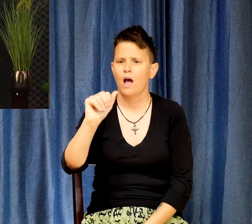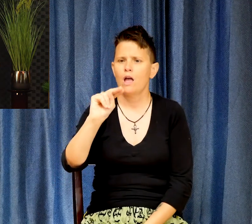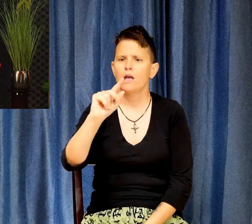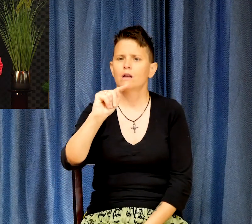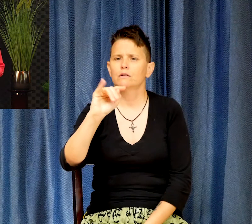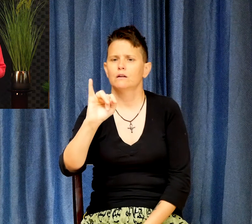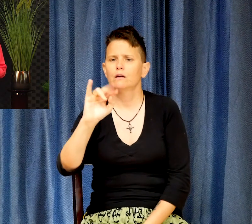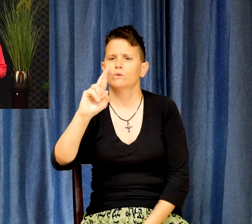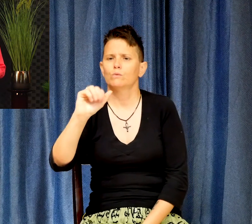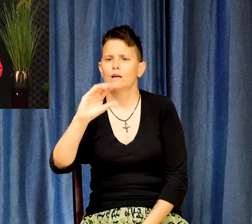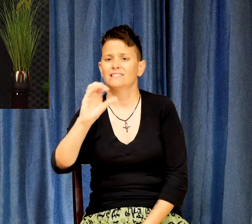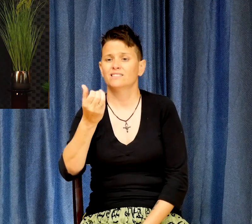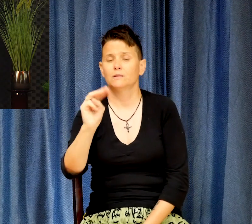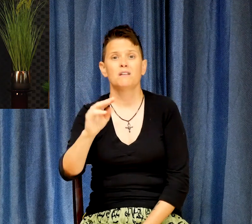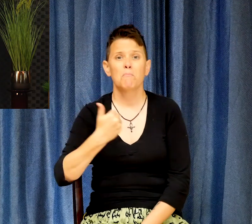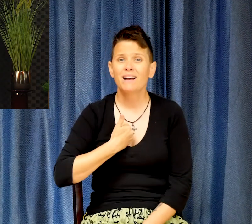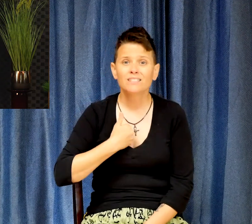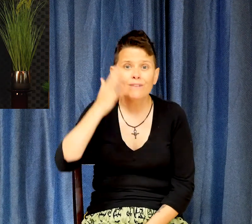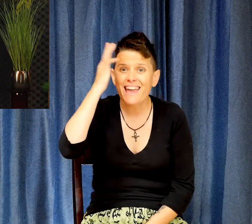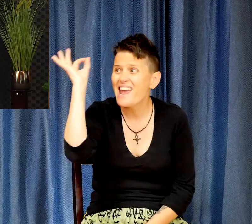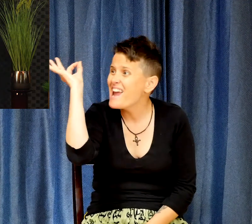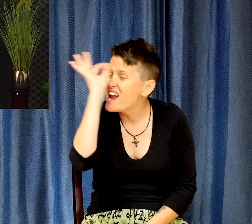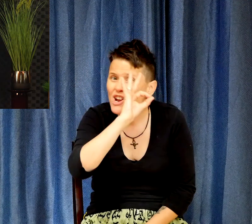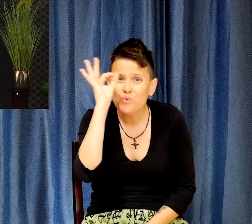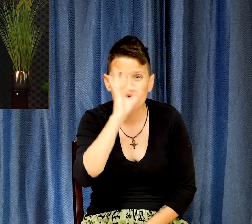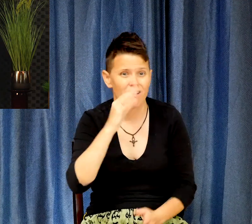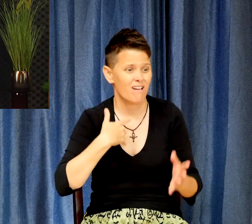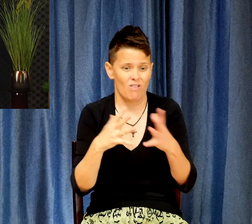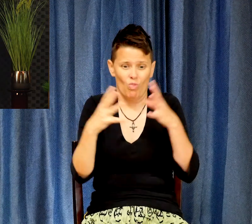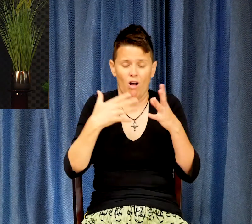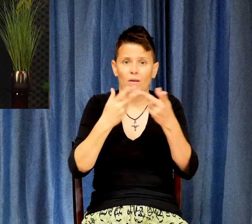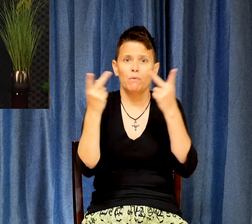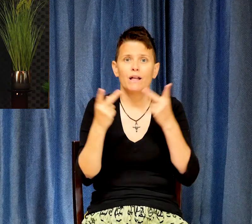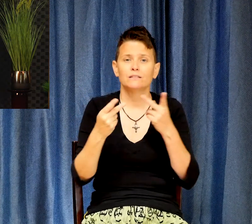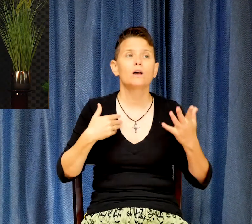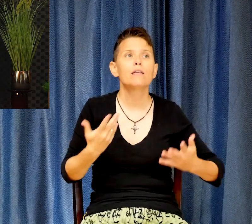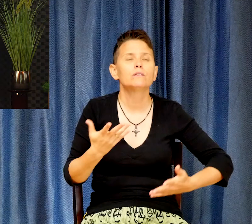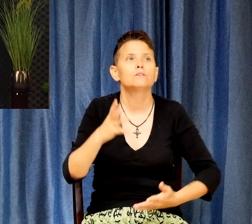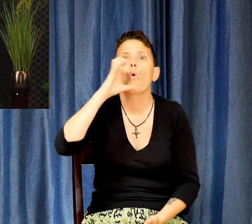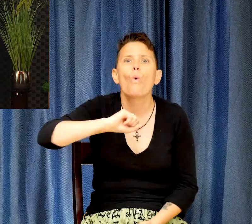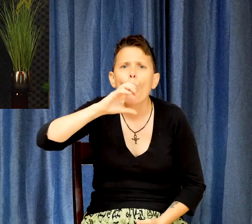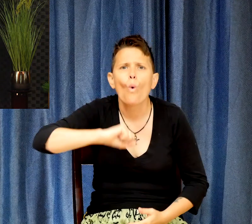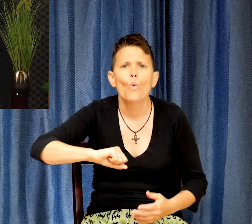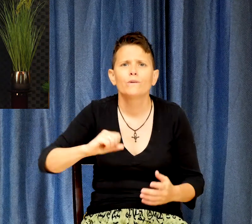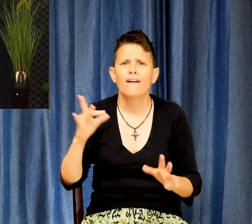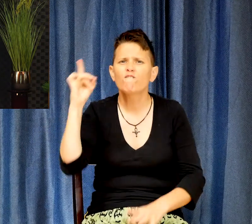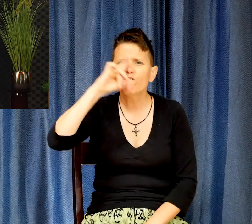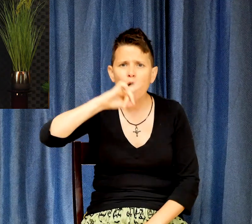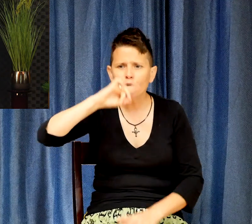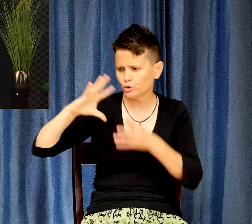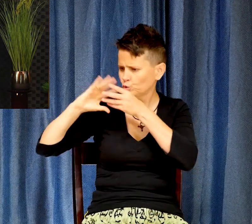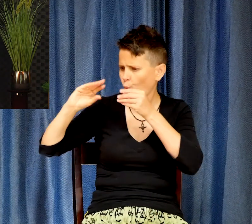face with my own ignorance, my own hidden assumptions and false narratives about race and what does that look like in